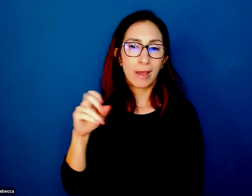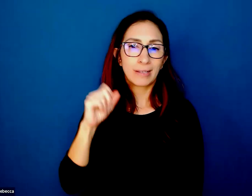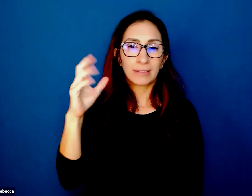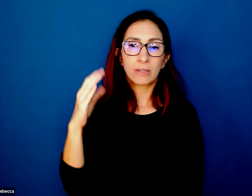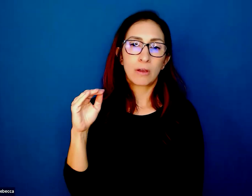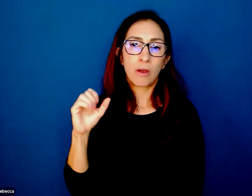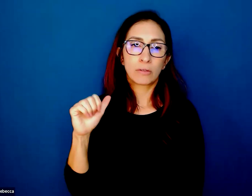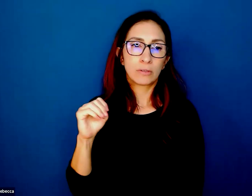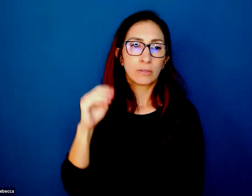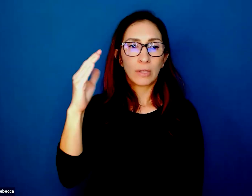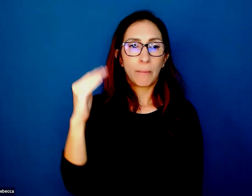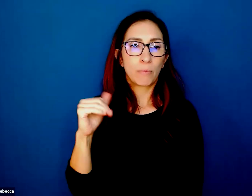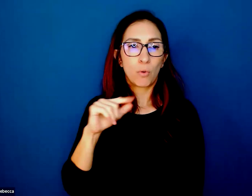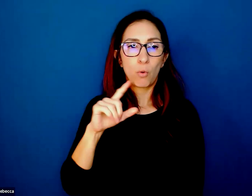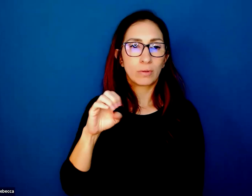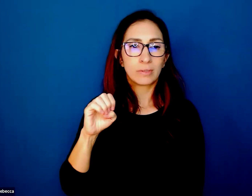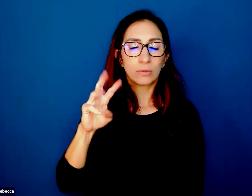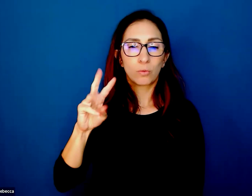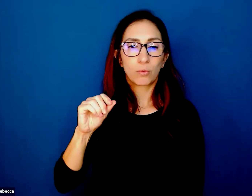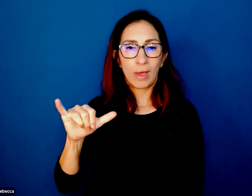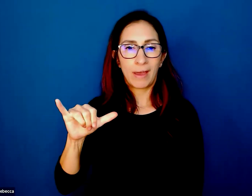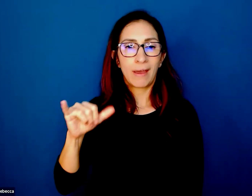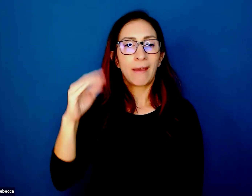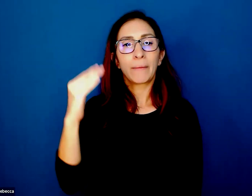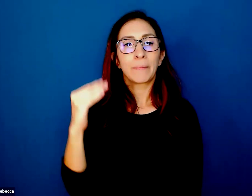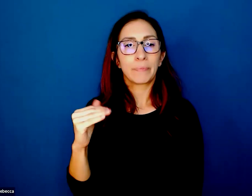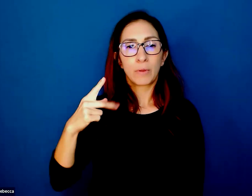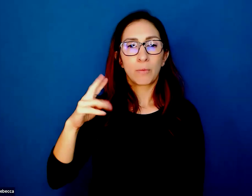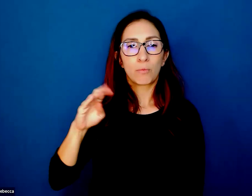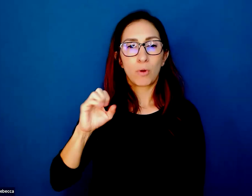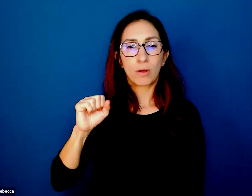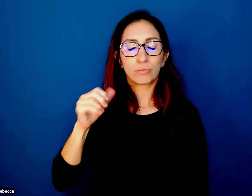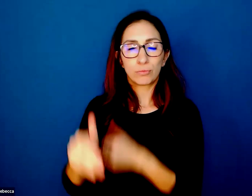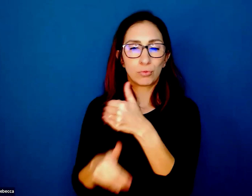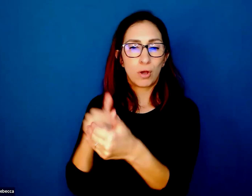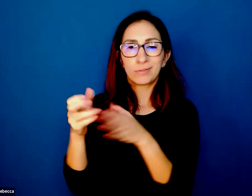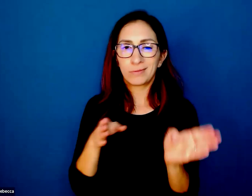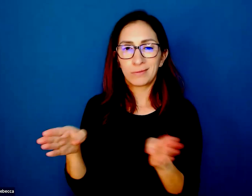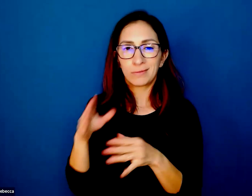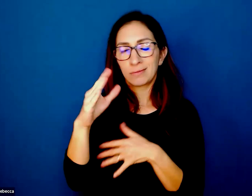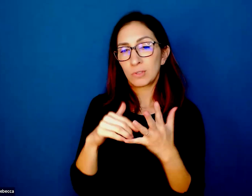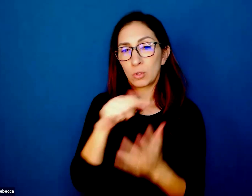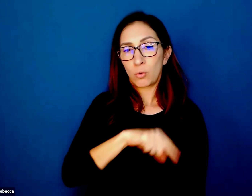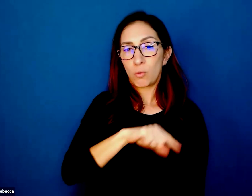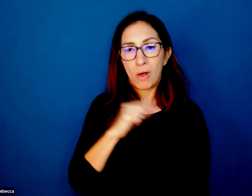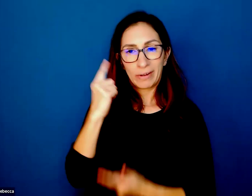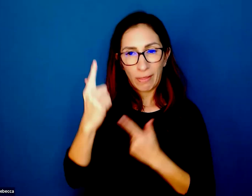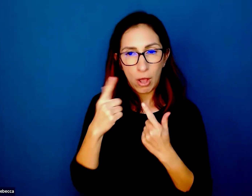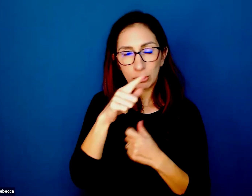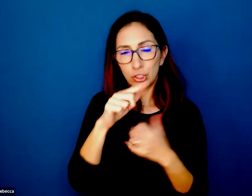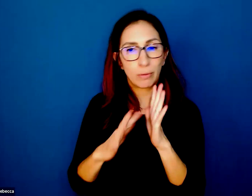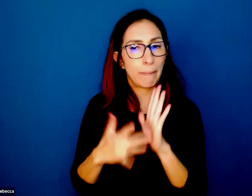Planner, Quality Logic, Sharp, Simply Schedule Appointments, SiteGround,